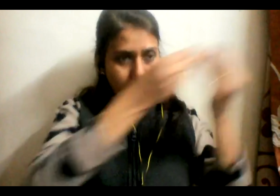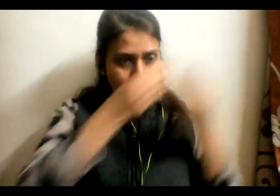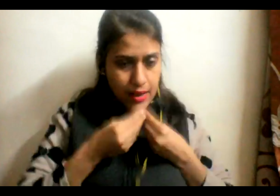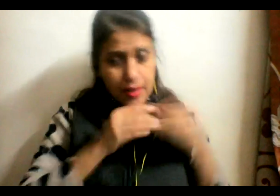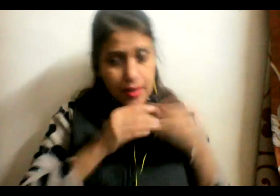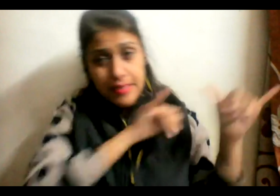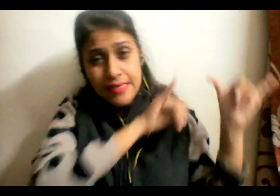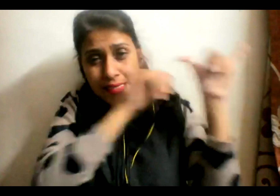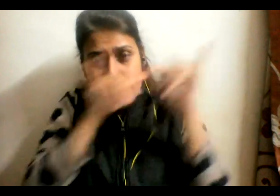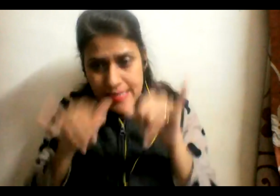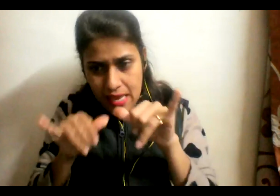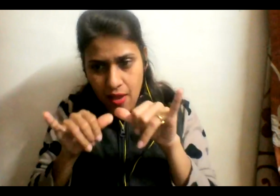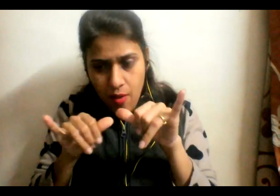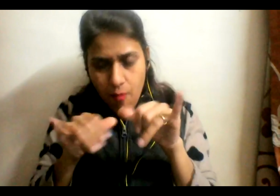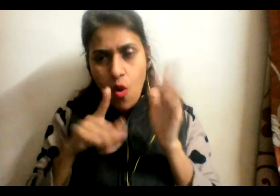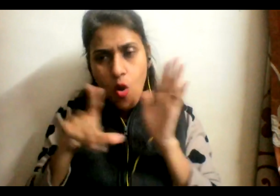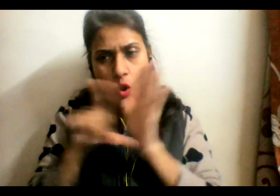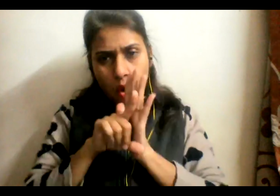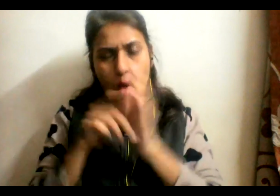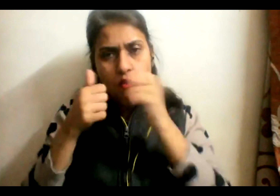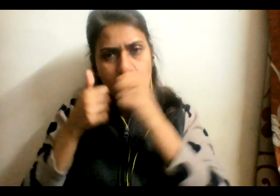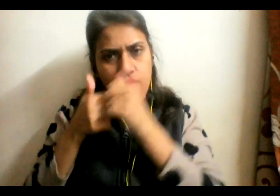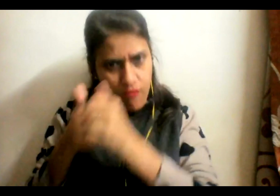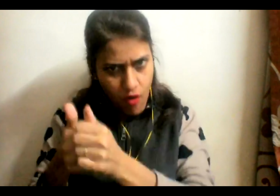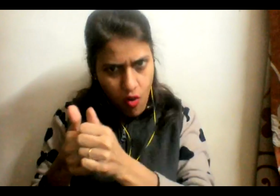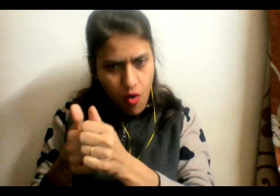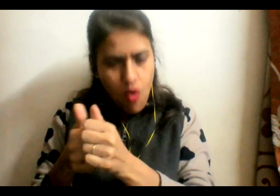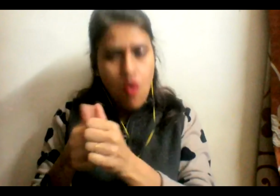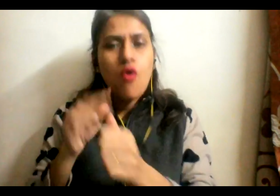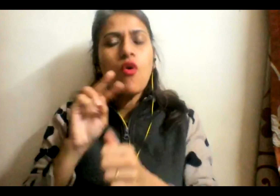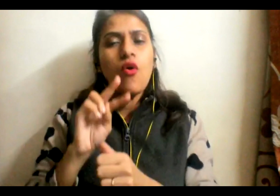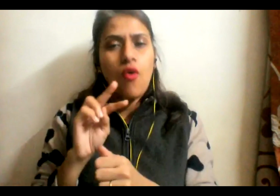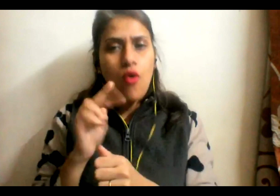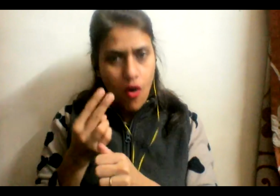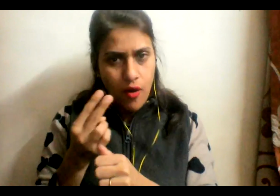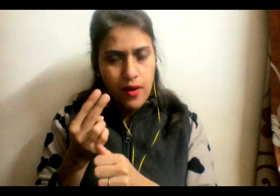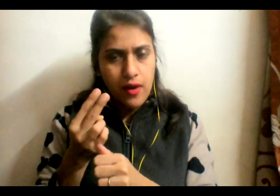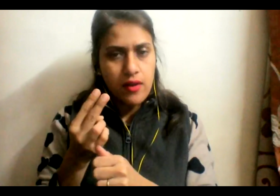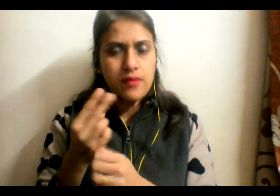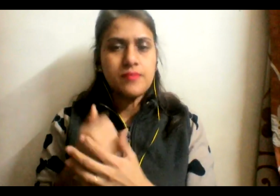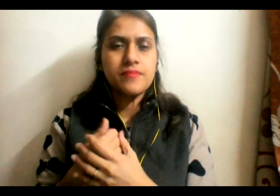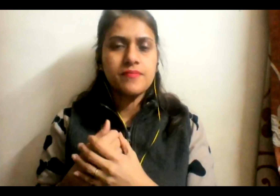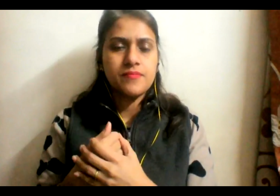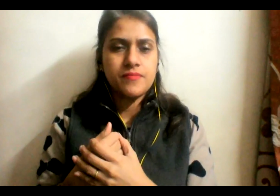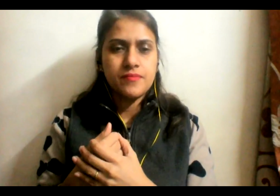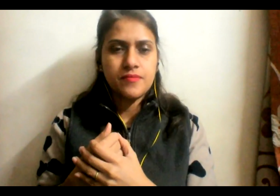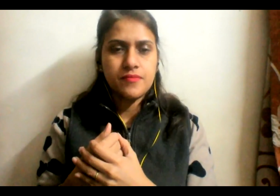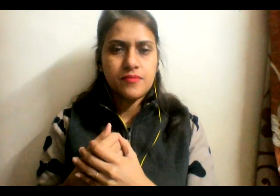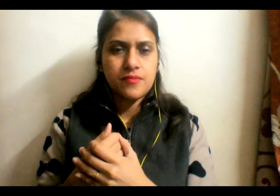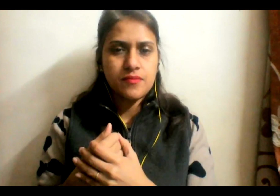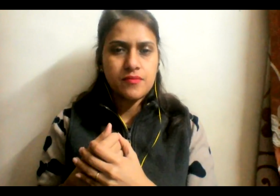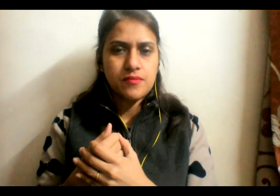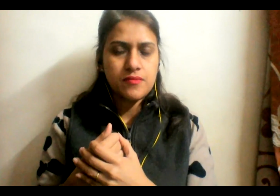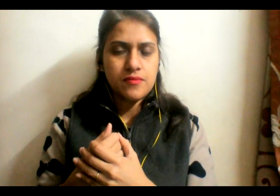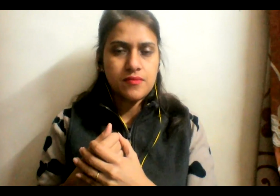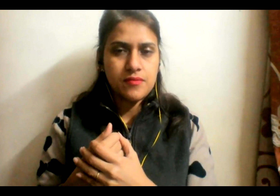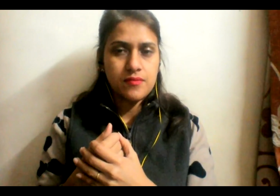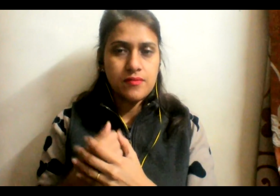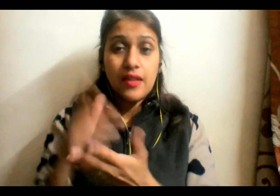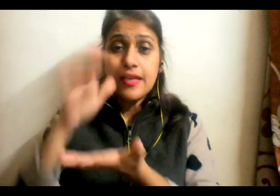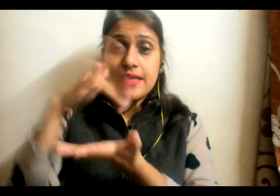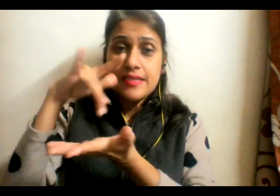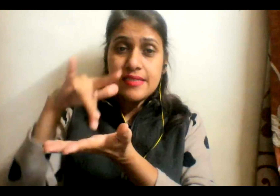states, because eventually, since disability is a state legislation, is on the state subject, so the central law